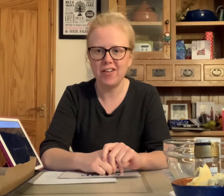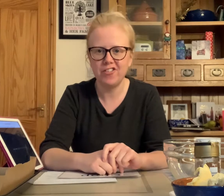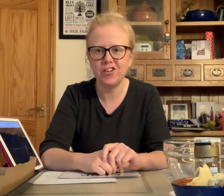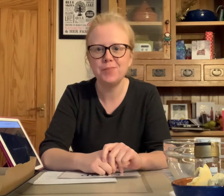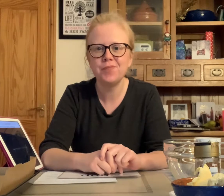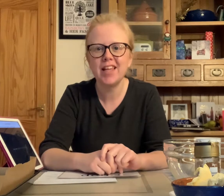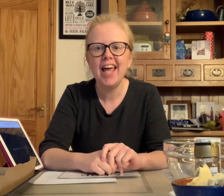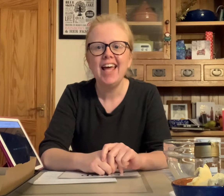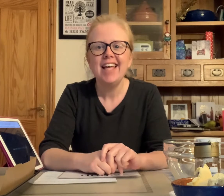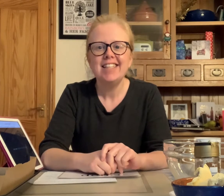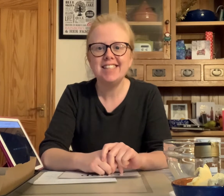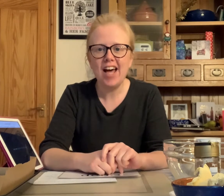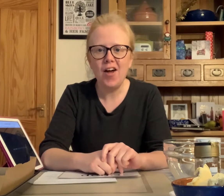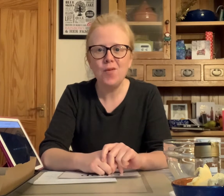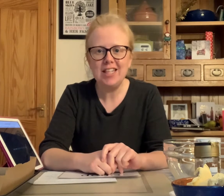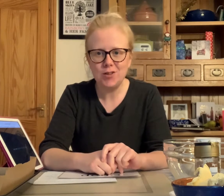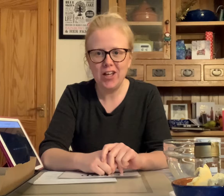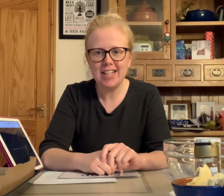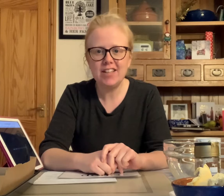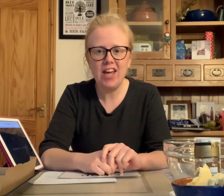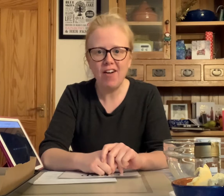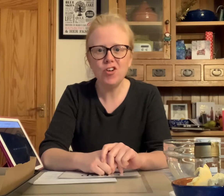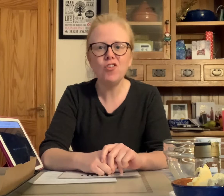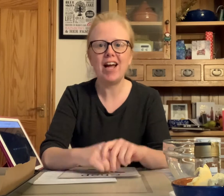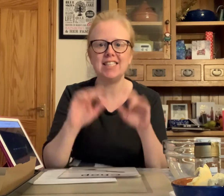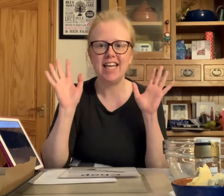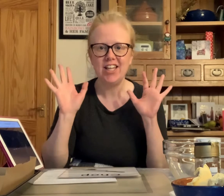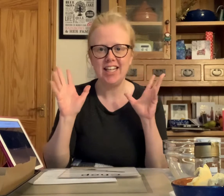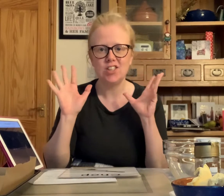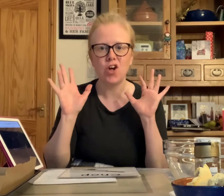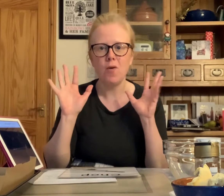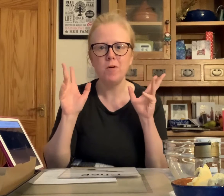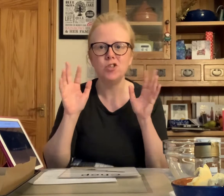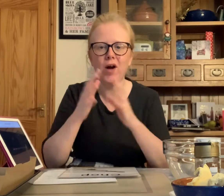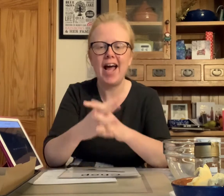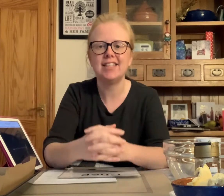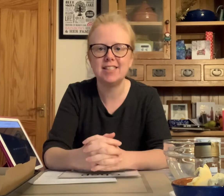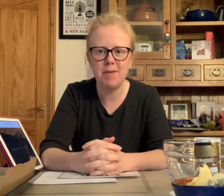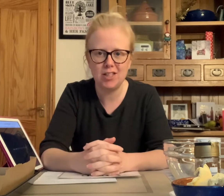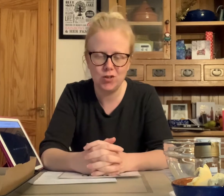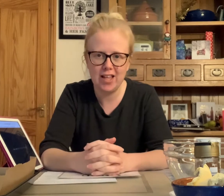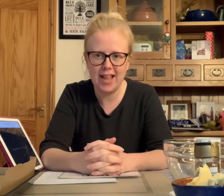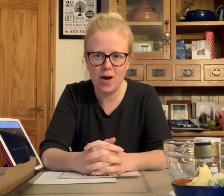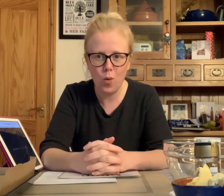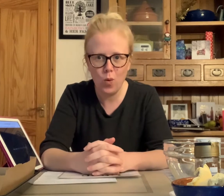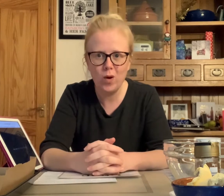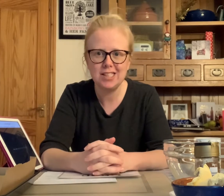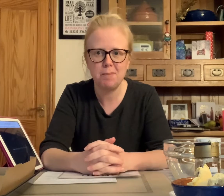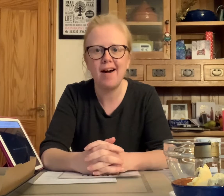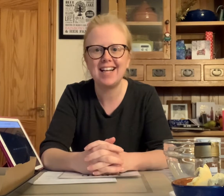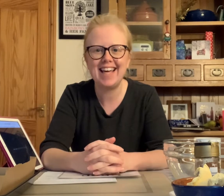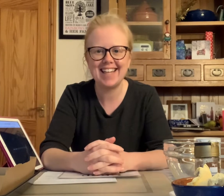trifle. So little cooks, if you haven't already, you need to go and wash your hands to make sure that they are all sparkly and